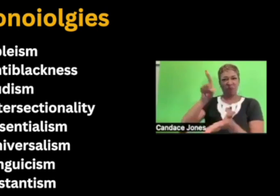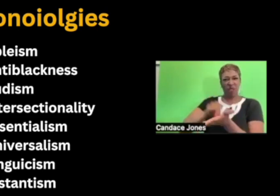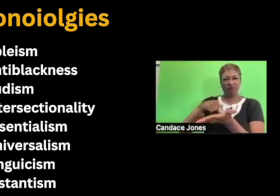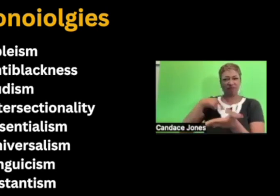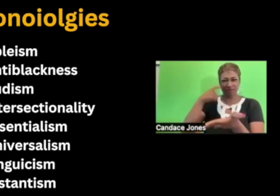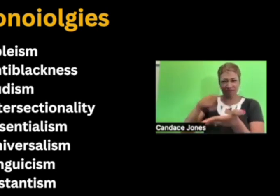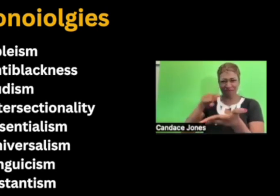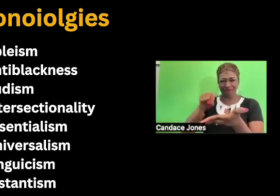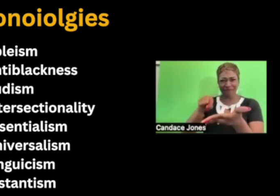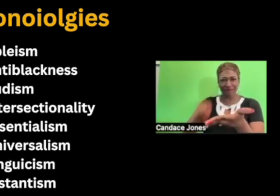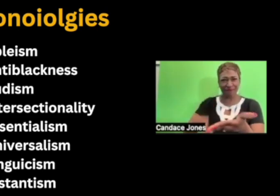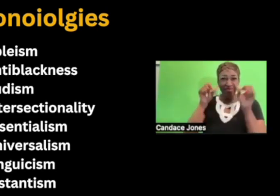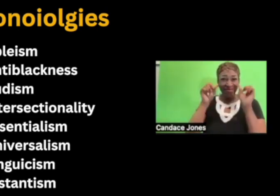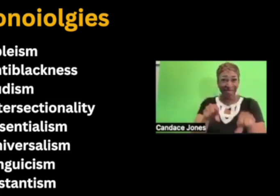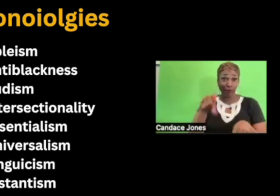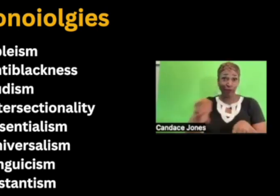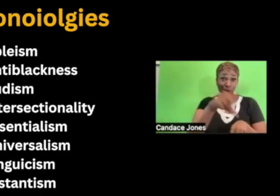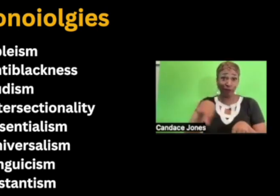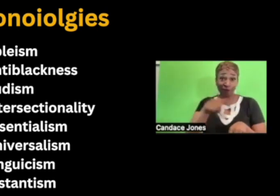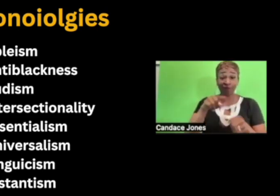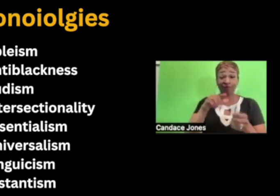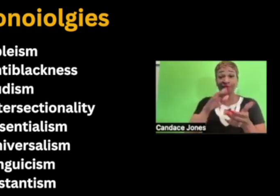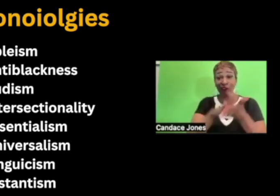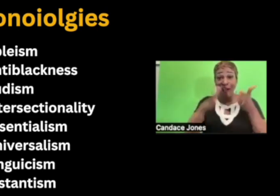you can see some of these terms there.